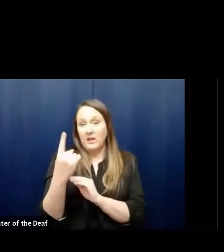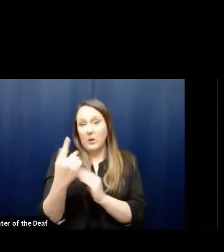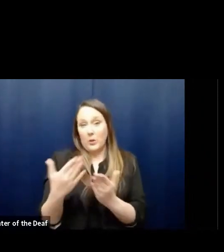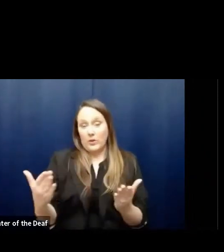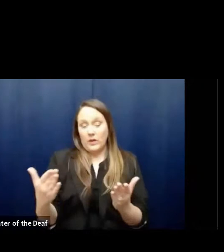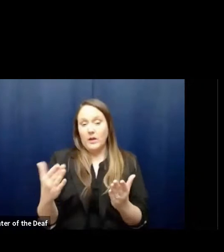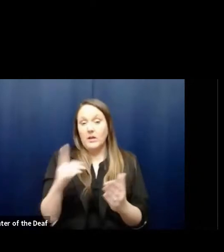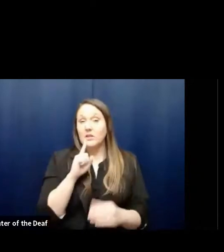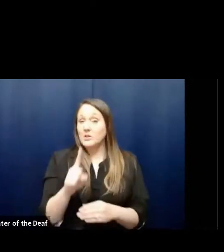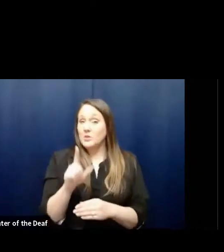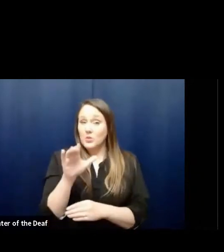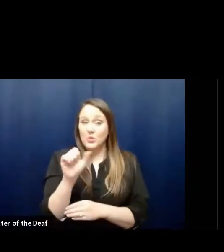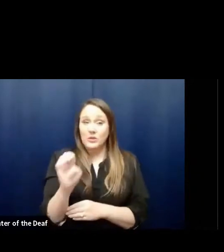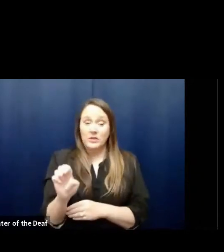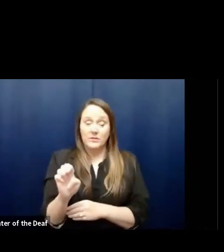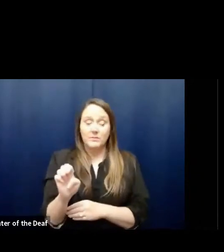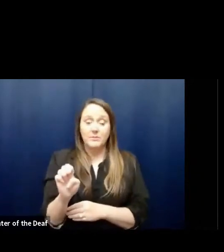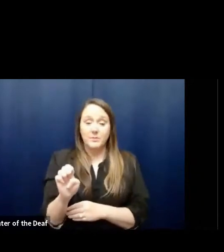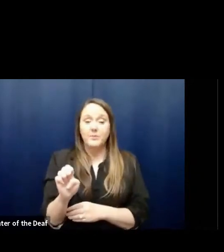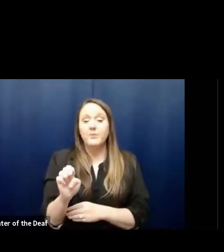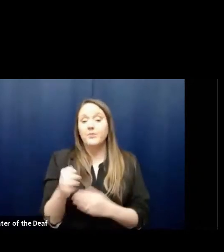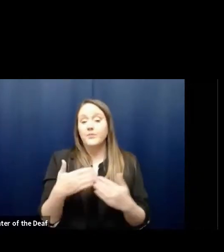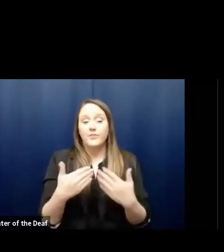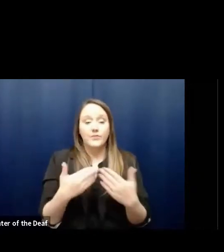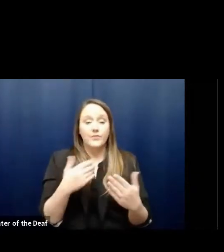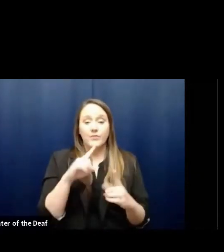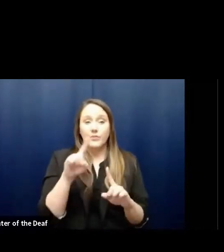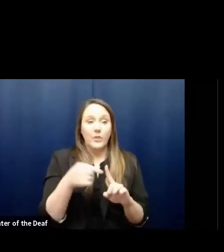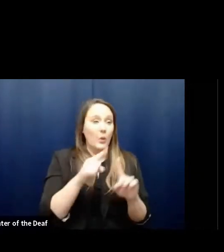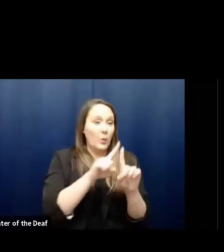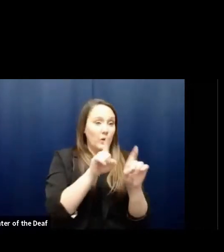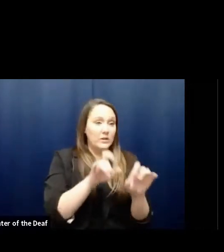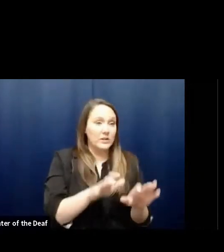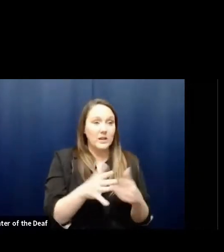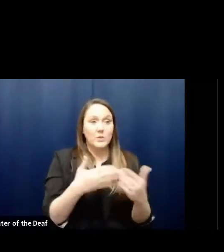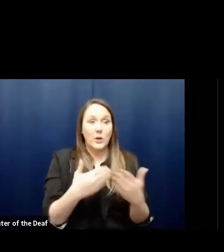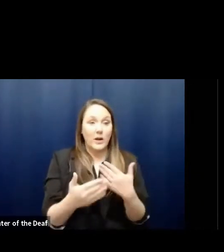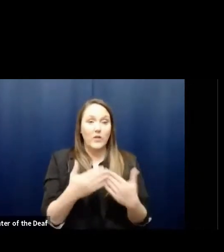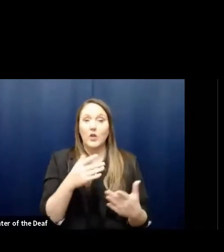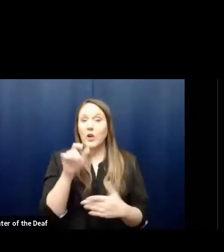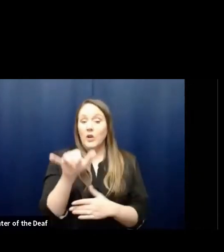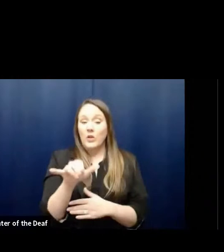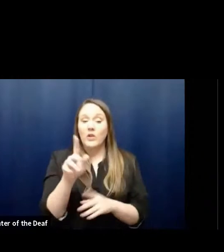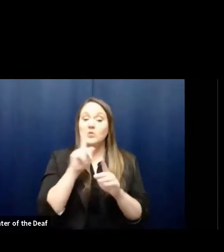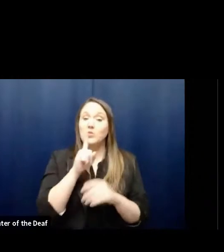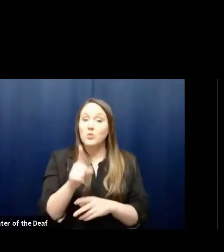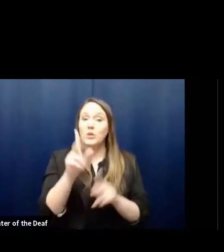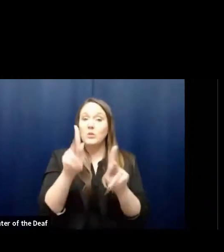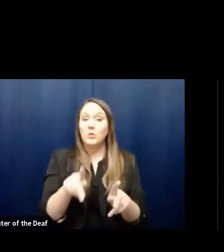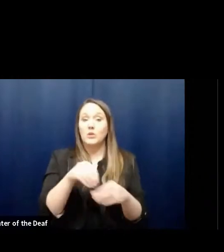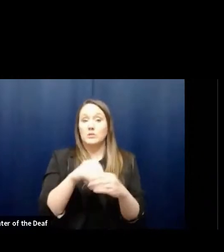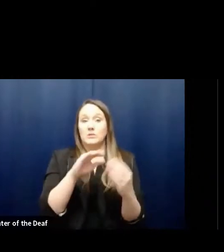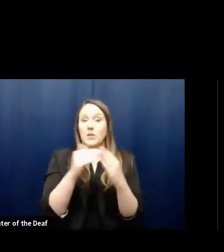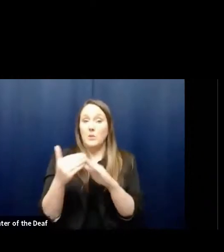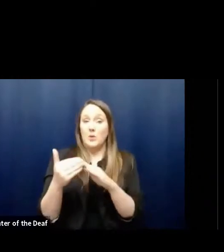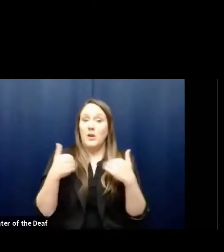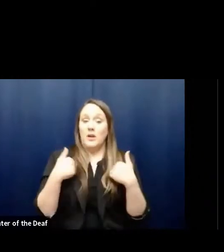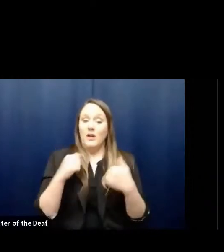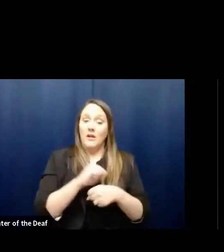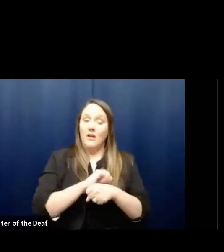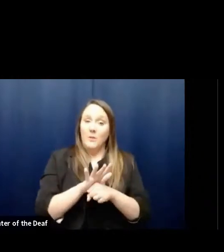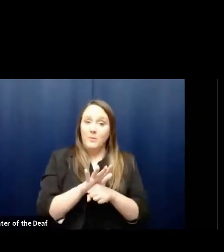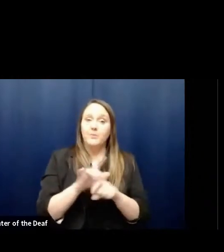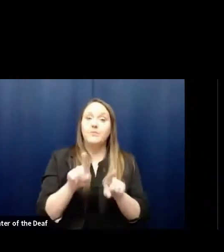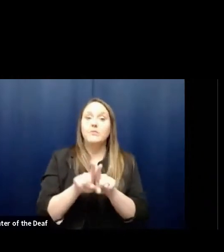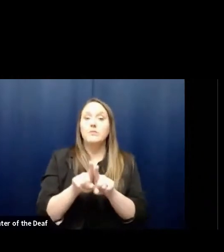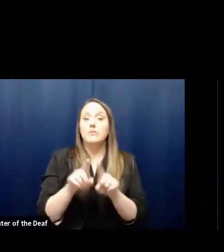These are real cases, regardless of when they were tested or anything. These are people in our community who have COVID. It is probably also related